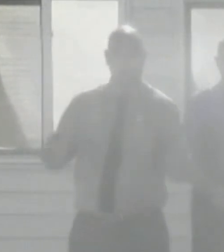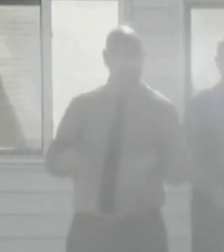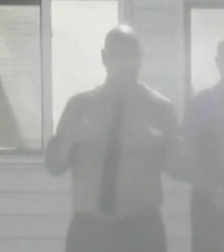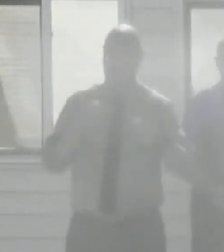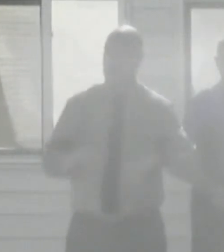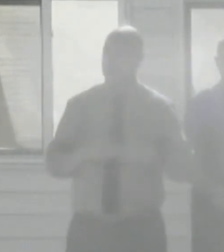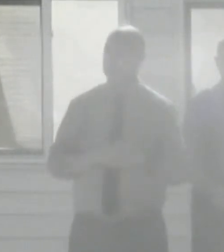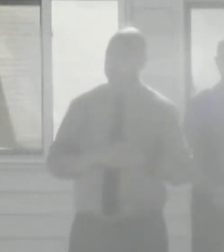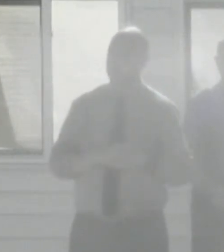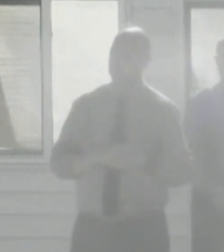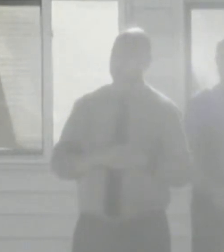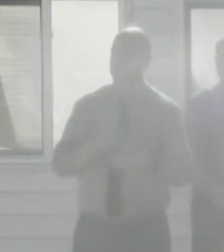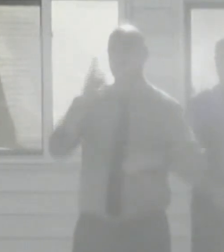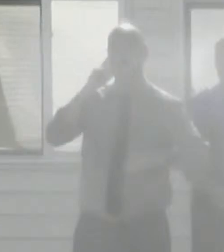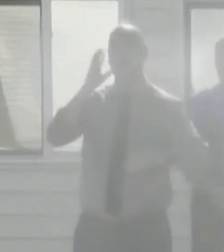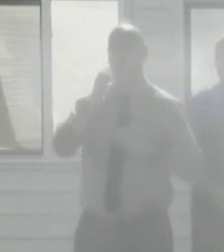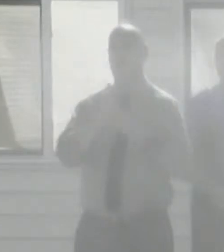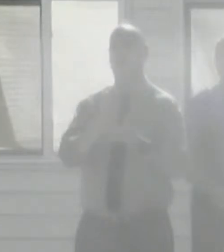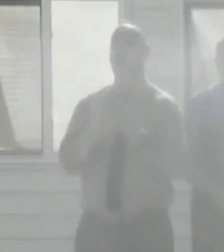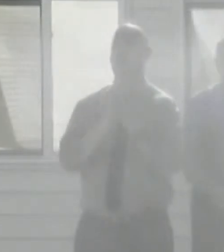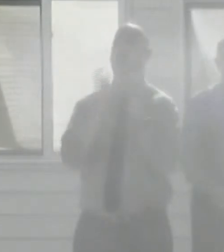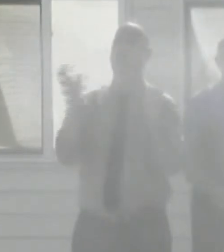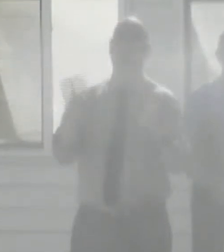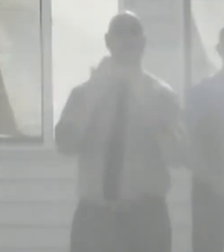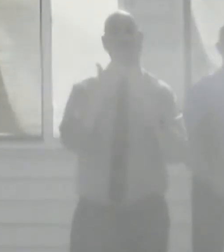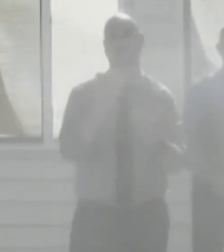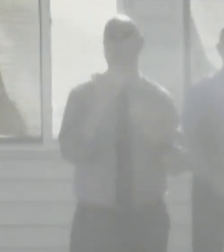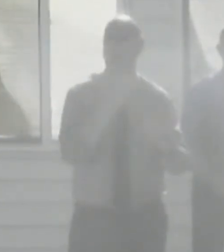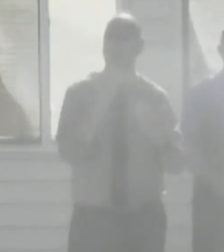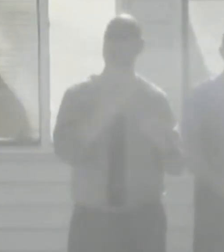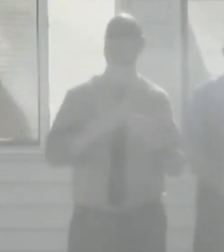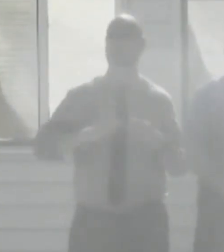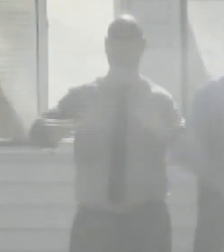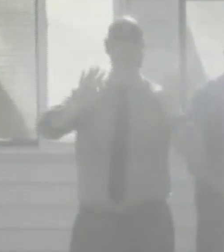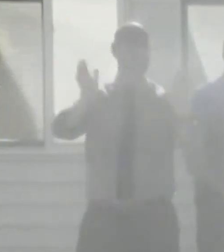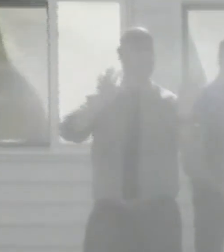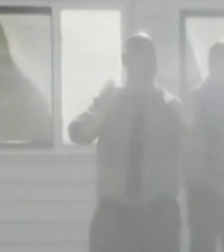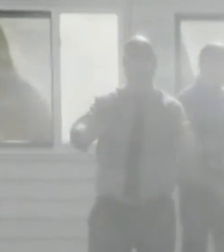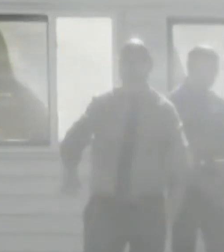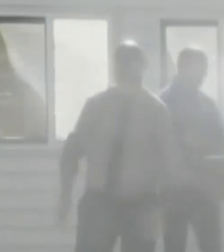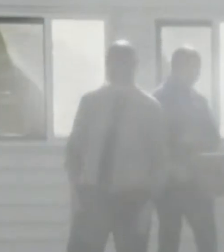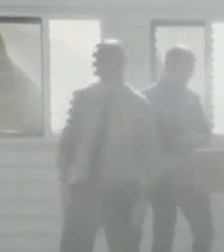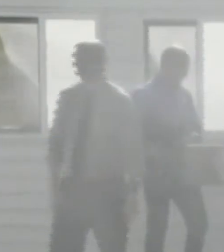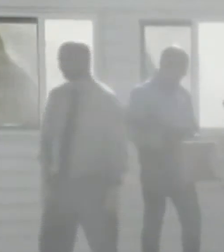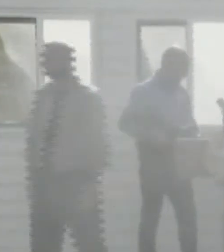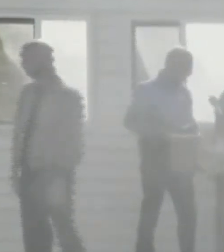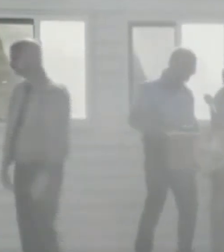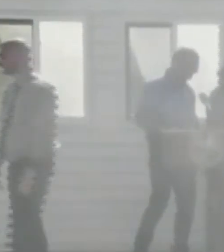So thanks to them, and thanks to everybody for all your work. Thanks, guys.